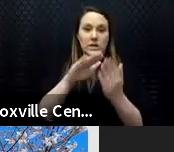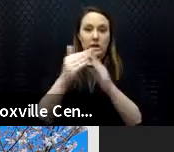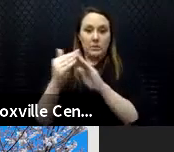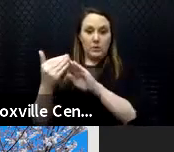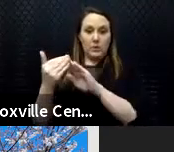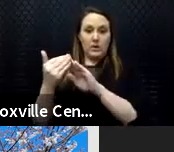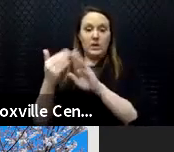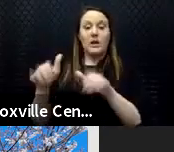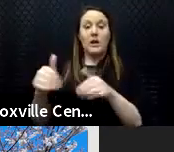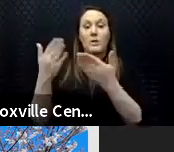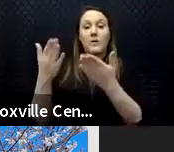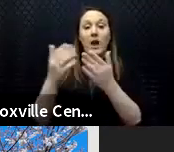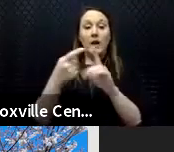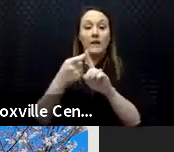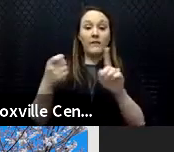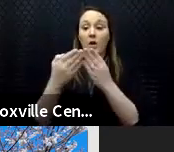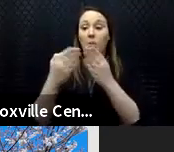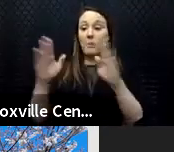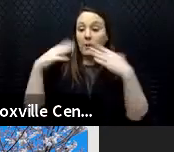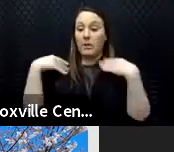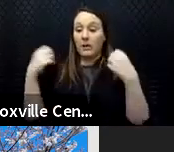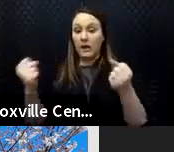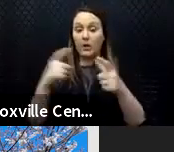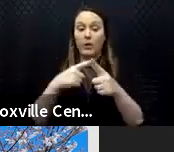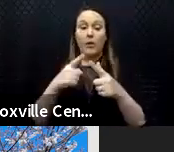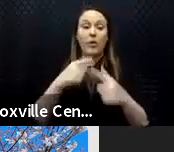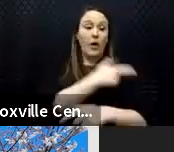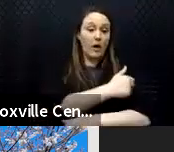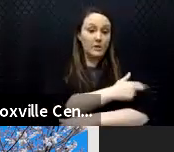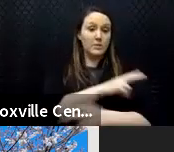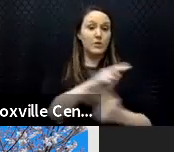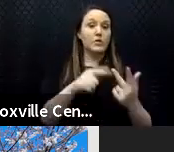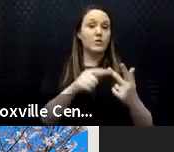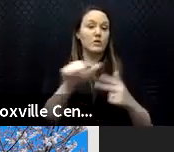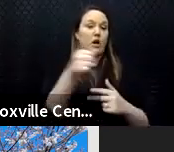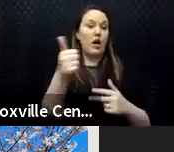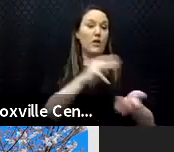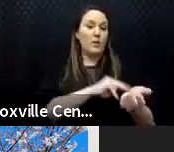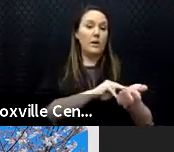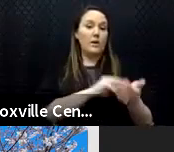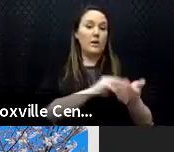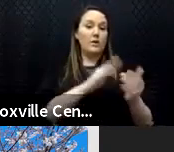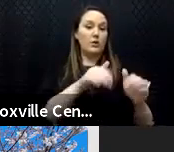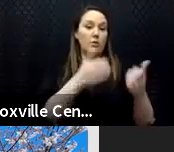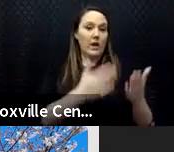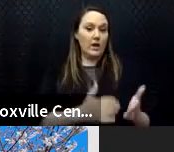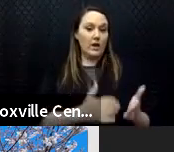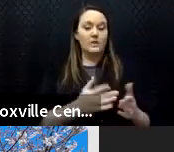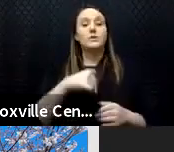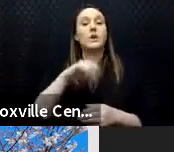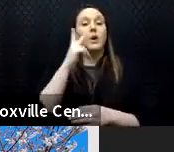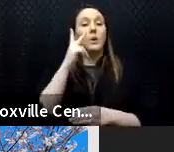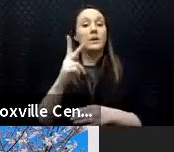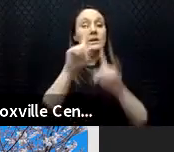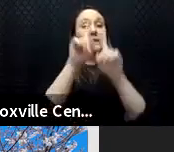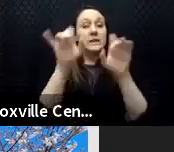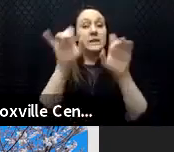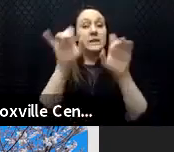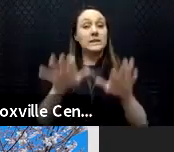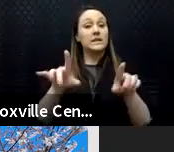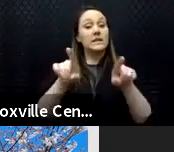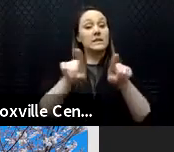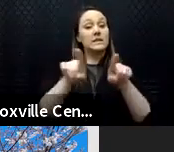health, hospitals, and other medical providers. What we want to see here is that testing is staying the same or going